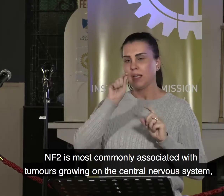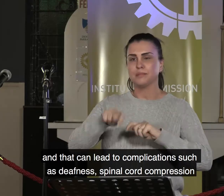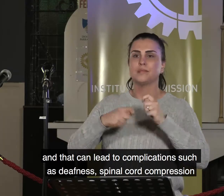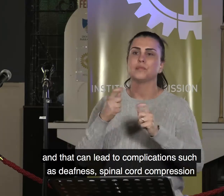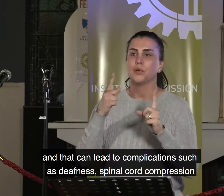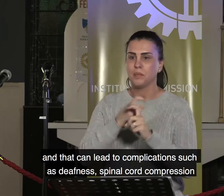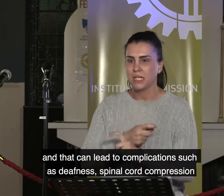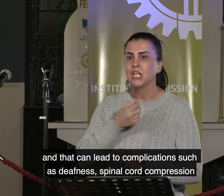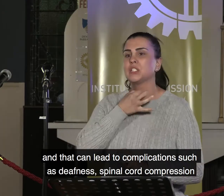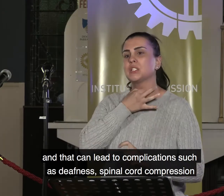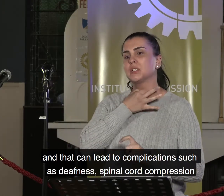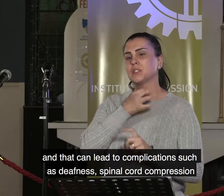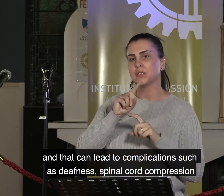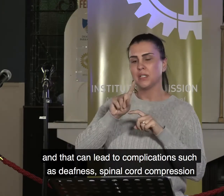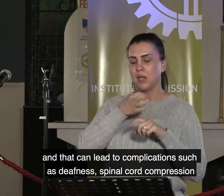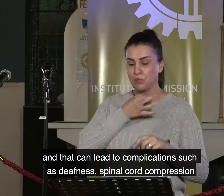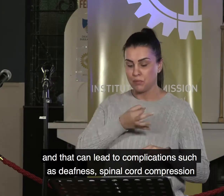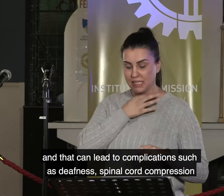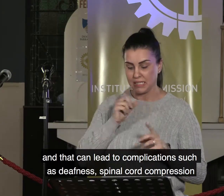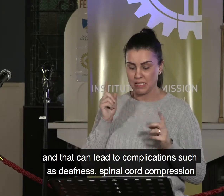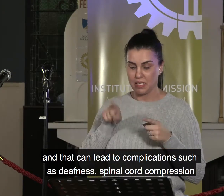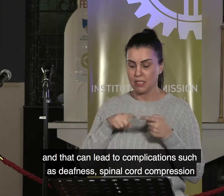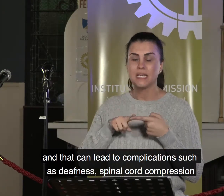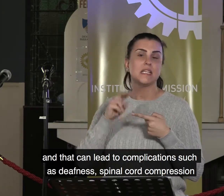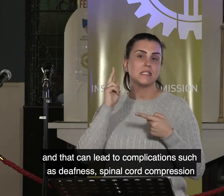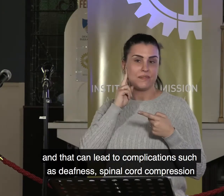And that can lead to complications such as deafness,